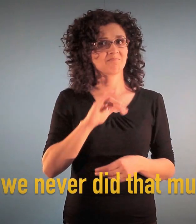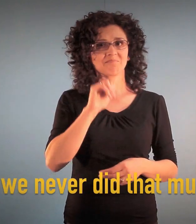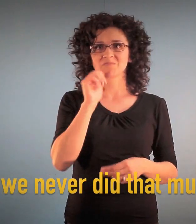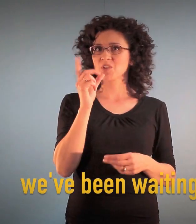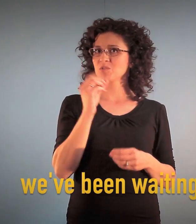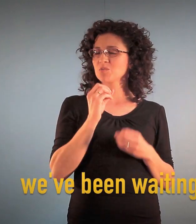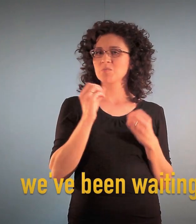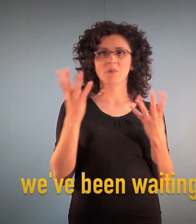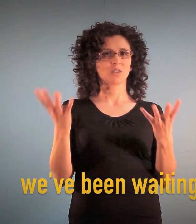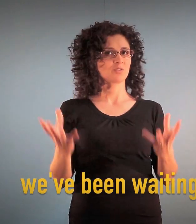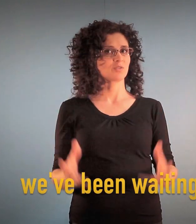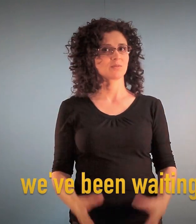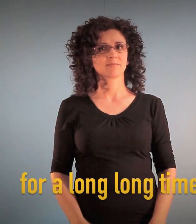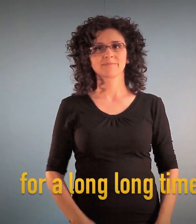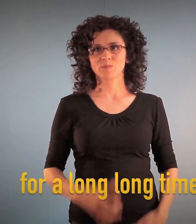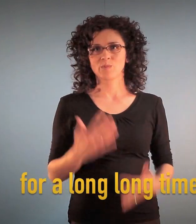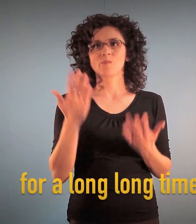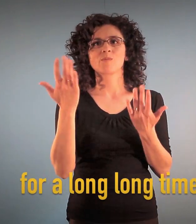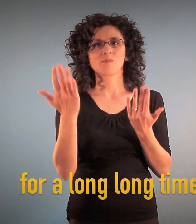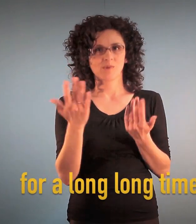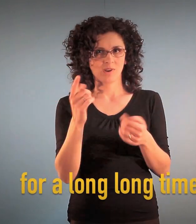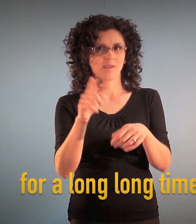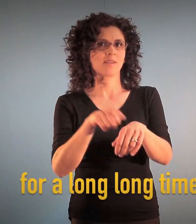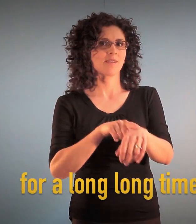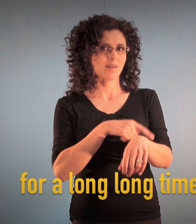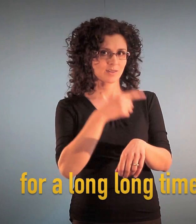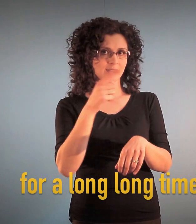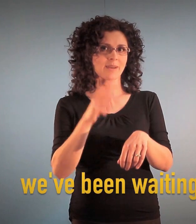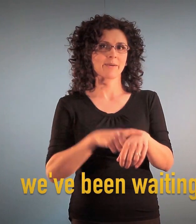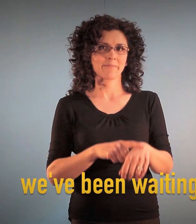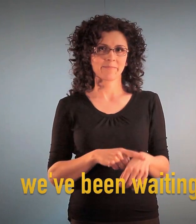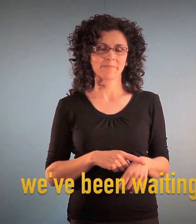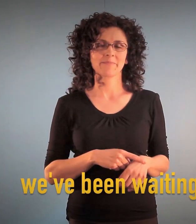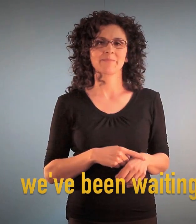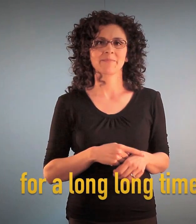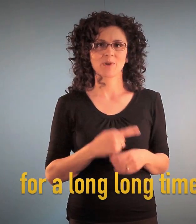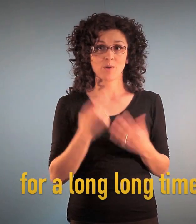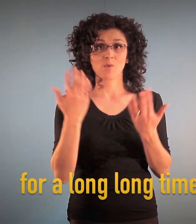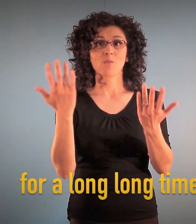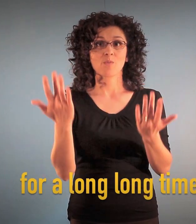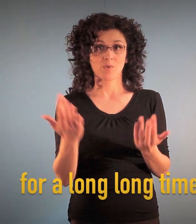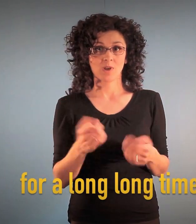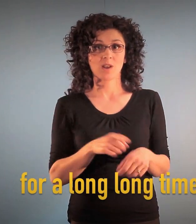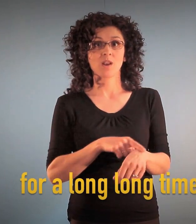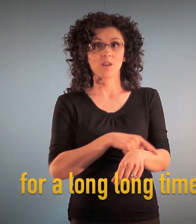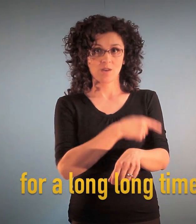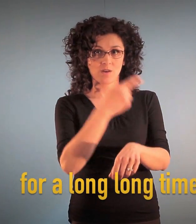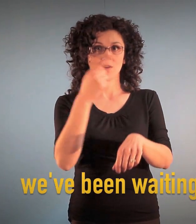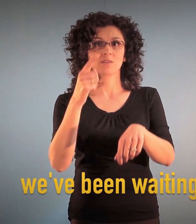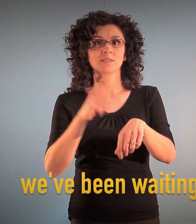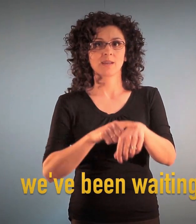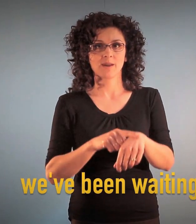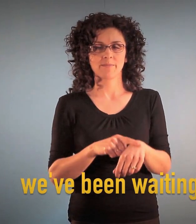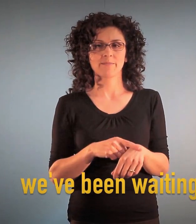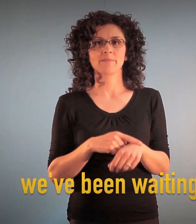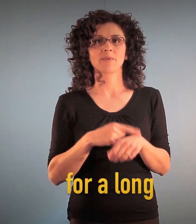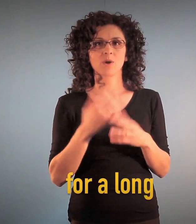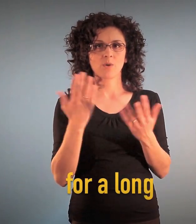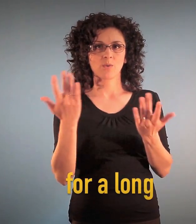much We've been waiting for a long, long time We've been waiting for a long, long time We've been waiting for